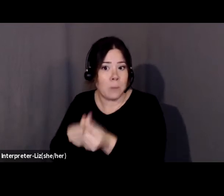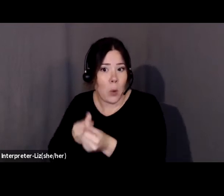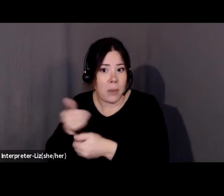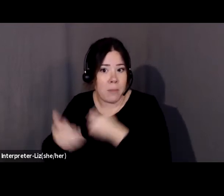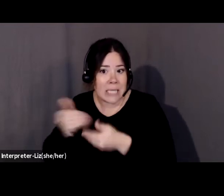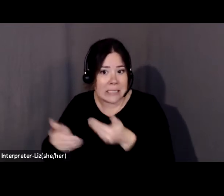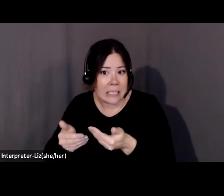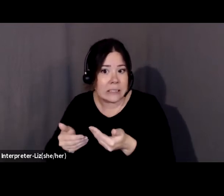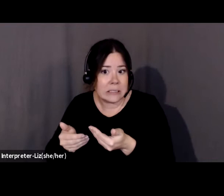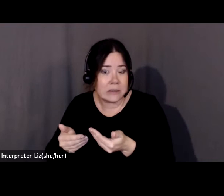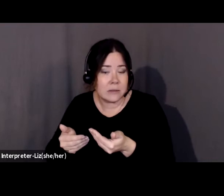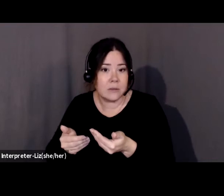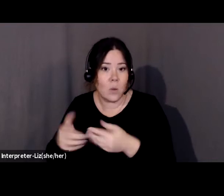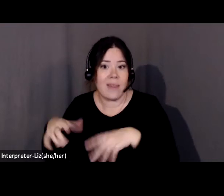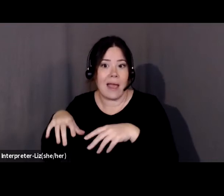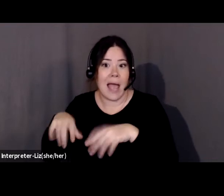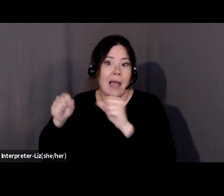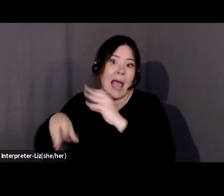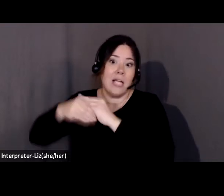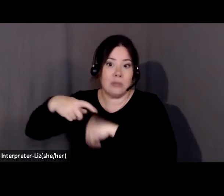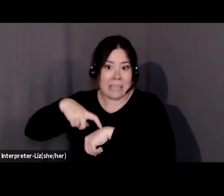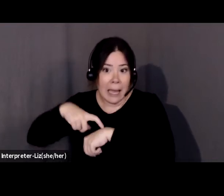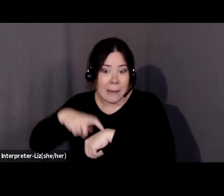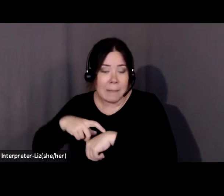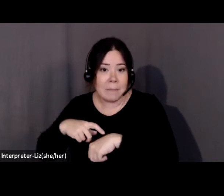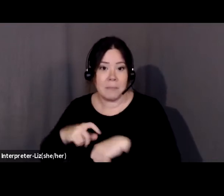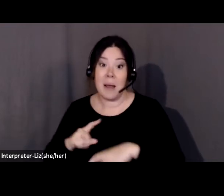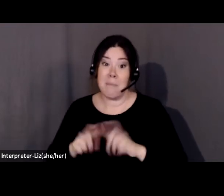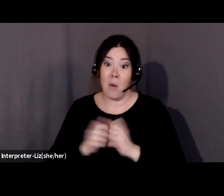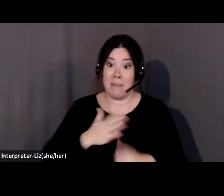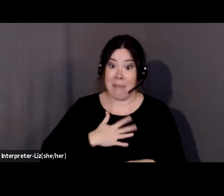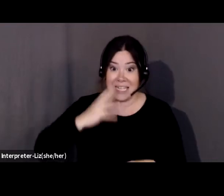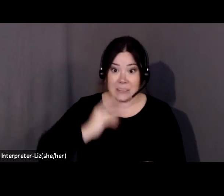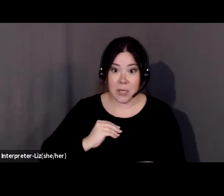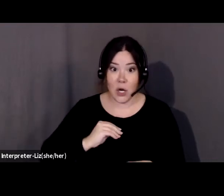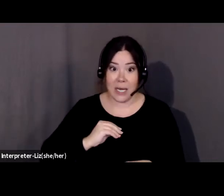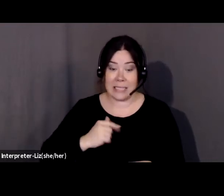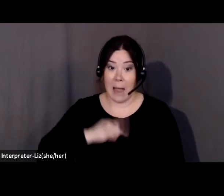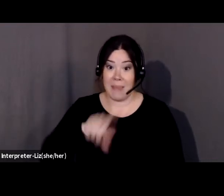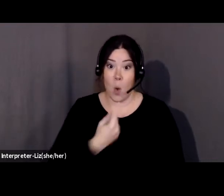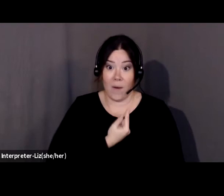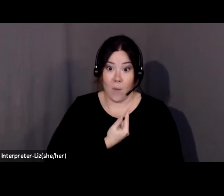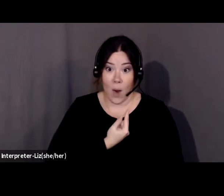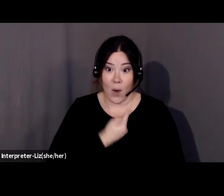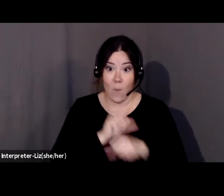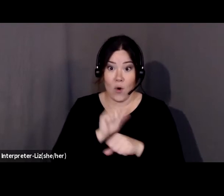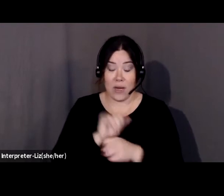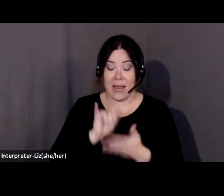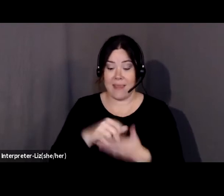buffer. But right now, based off of my experience being the only one working on this